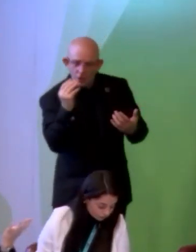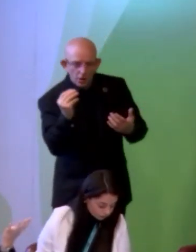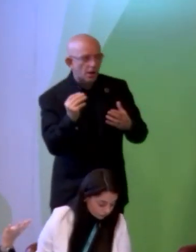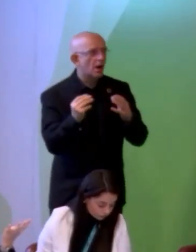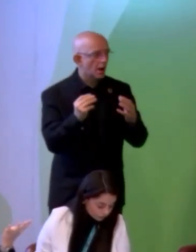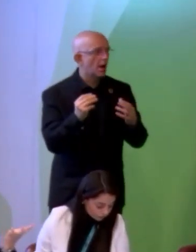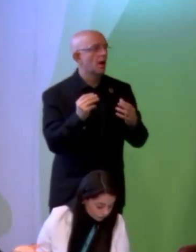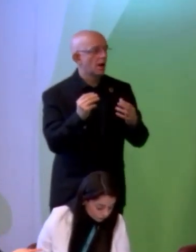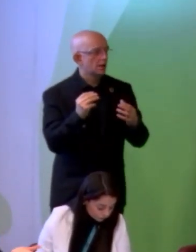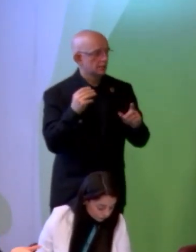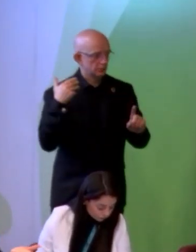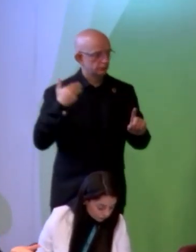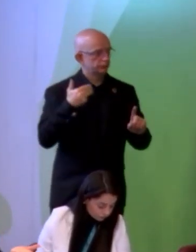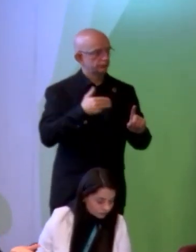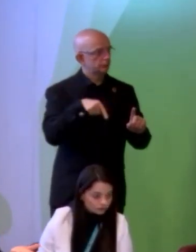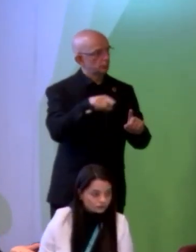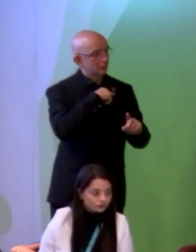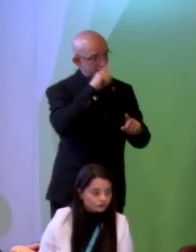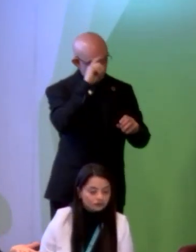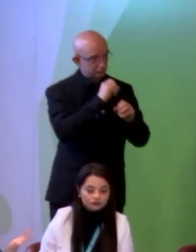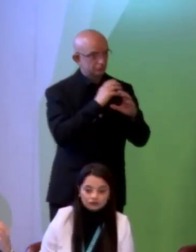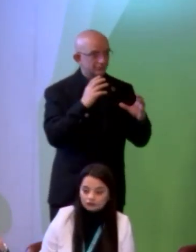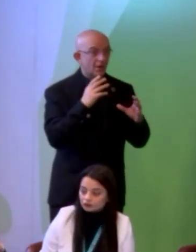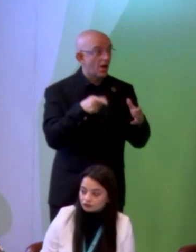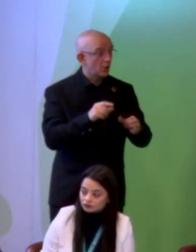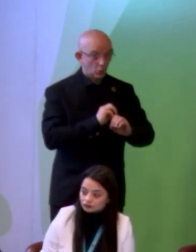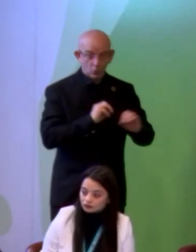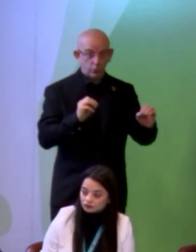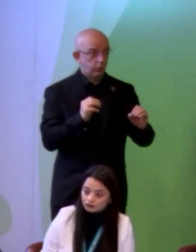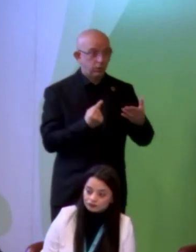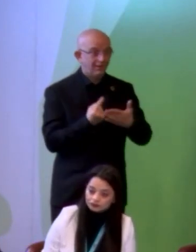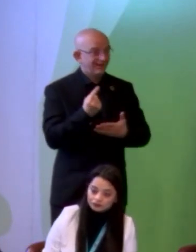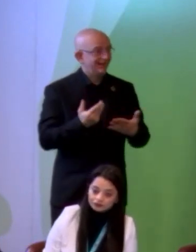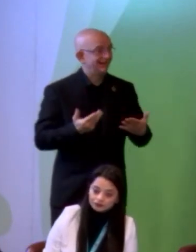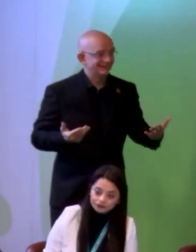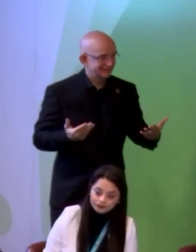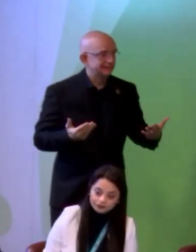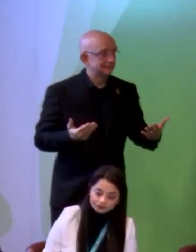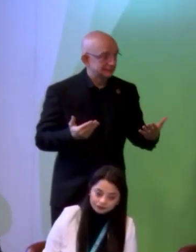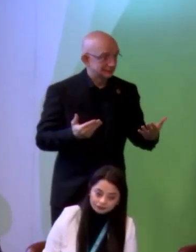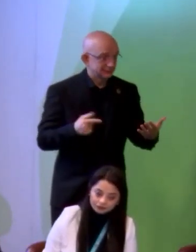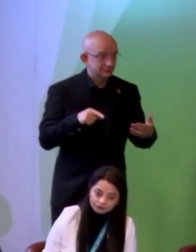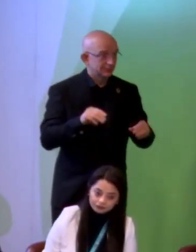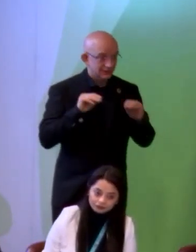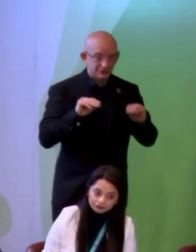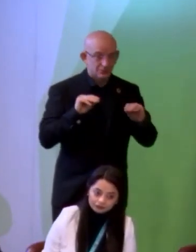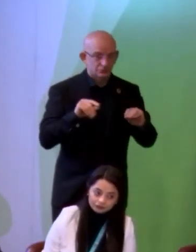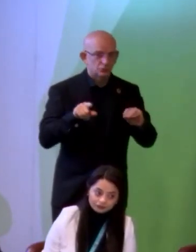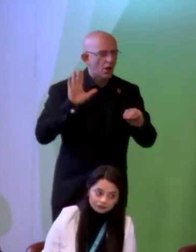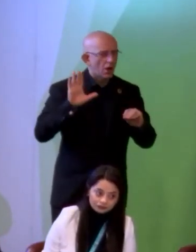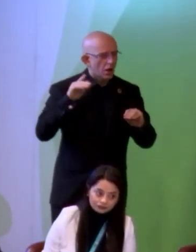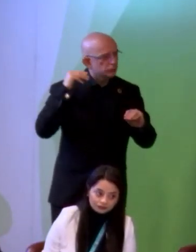imagine if it had never happened. So education cannot wait is all about children who are